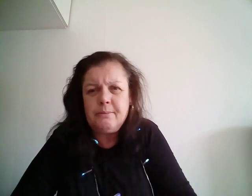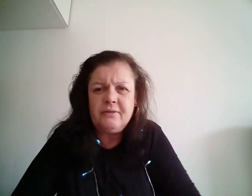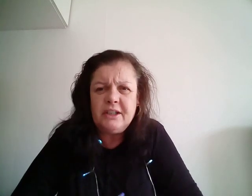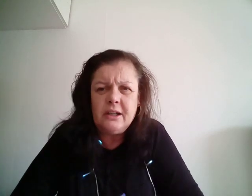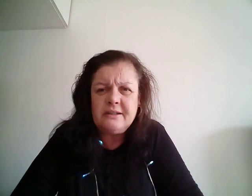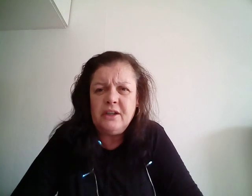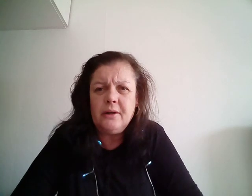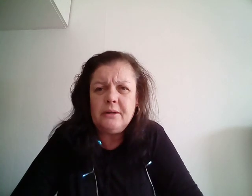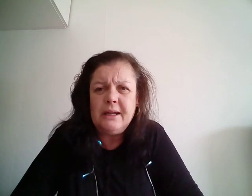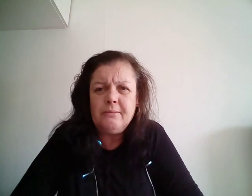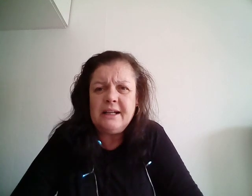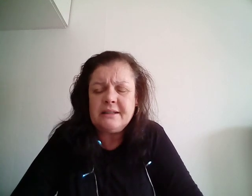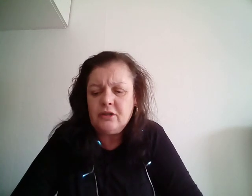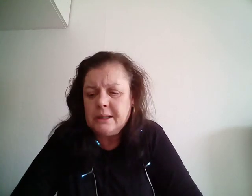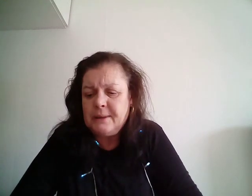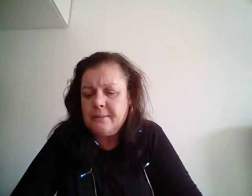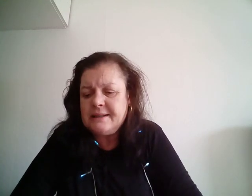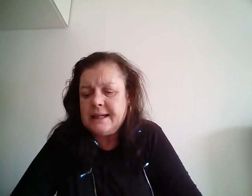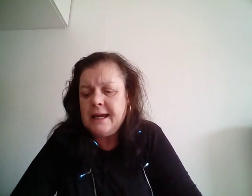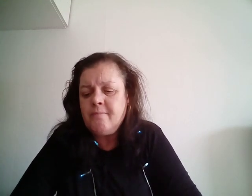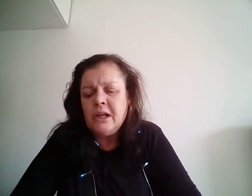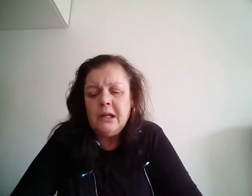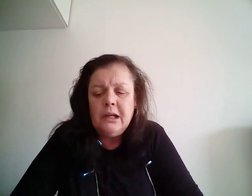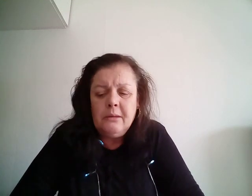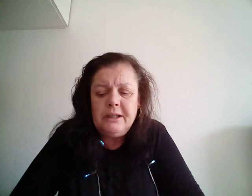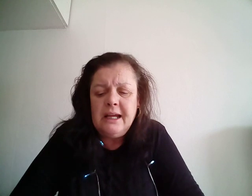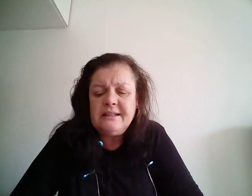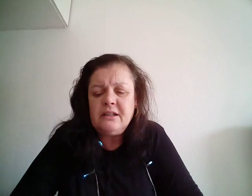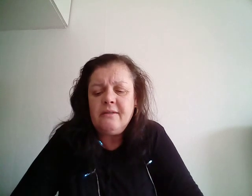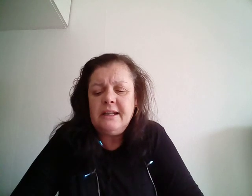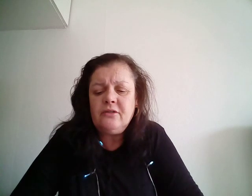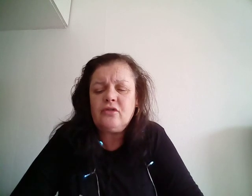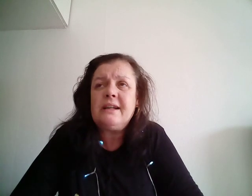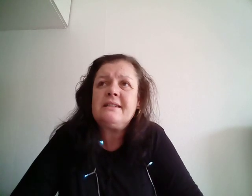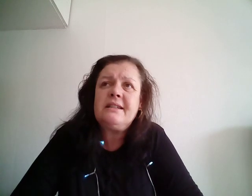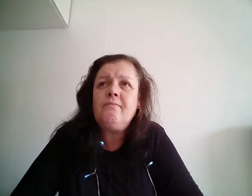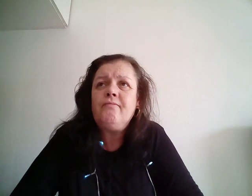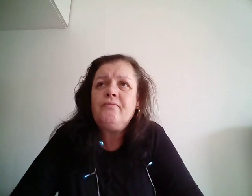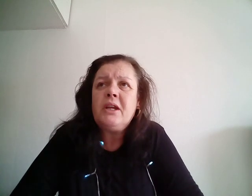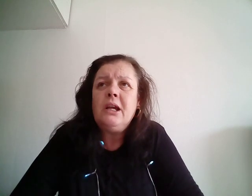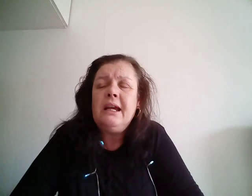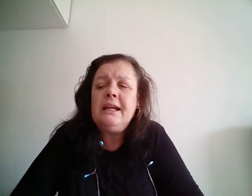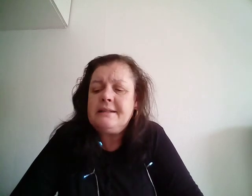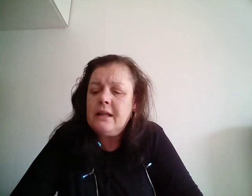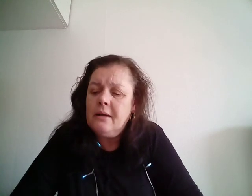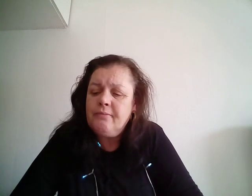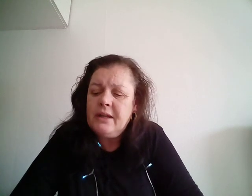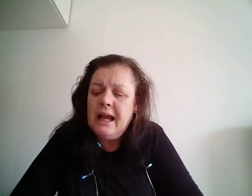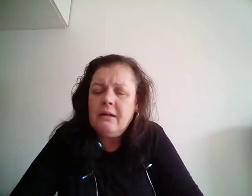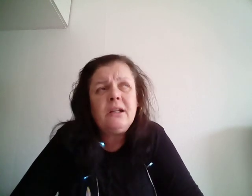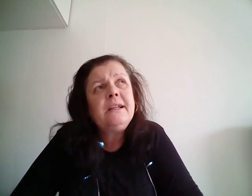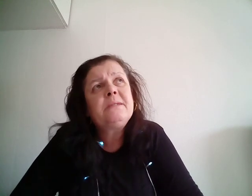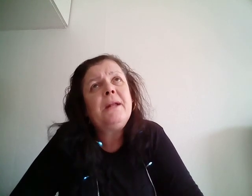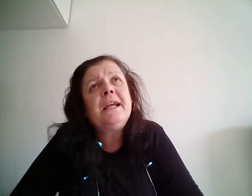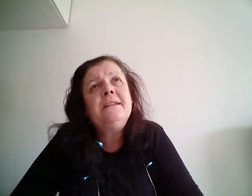of videos, if you know what I mean, my delicious little babies, okay? But yes, it's very interesting. He's, how can I explain